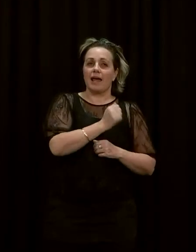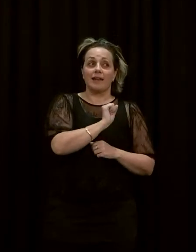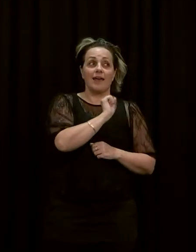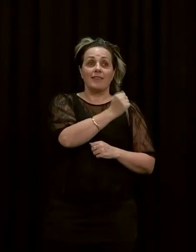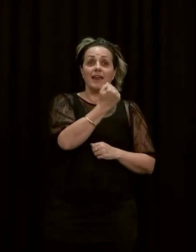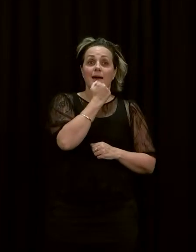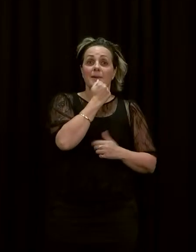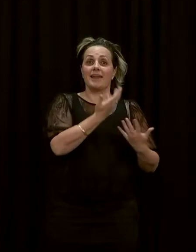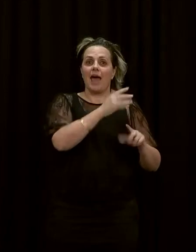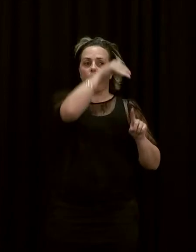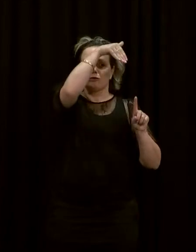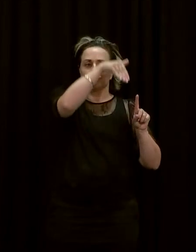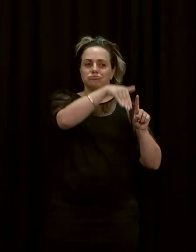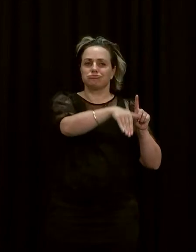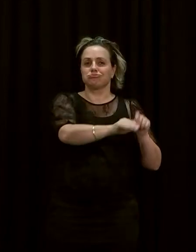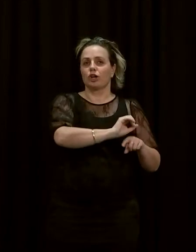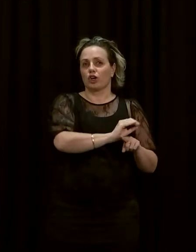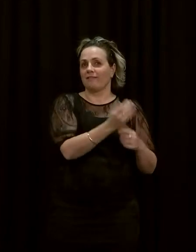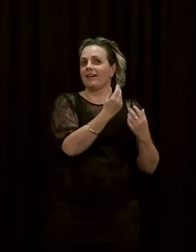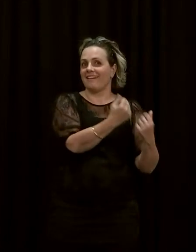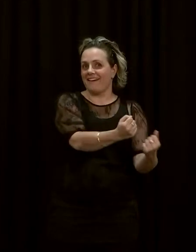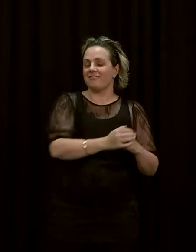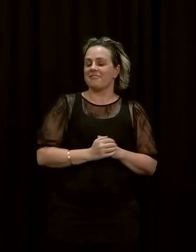really dropping there.